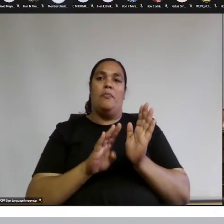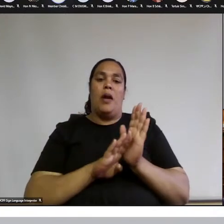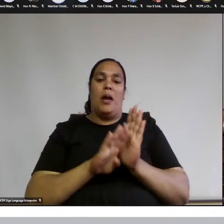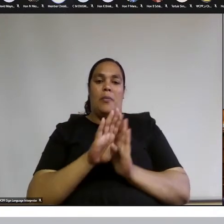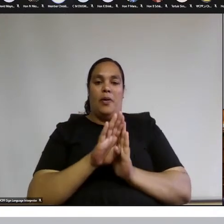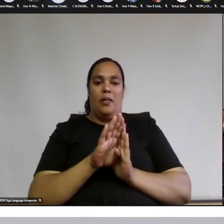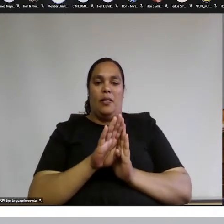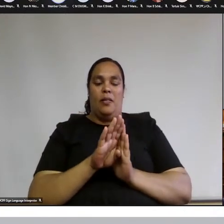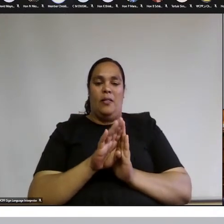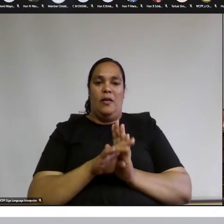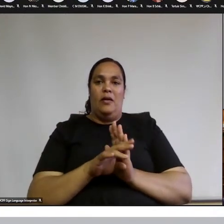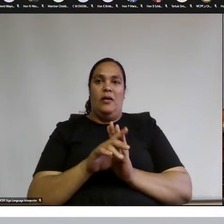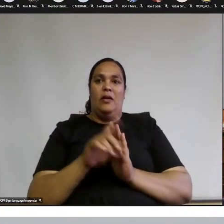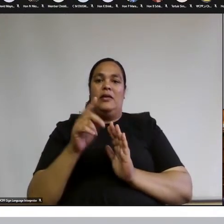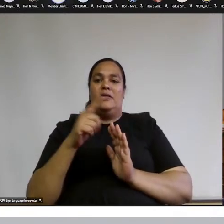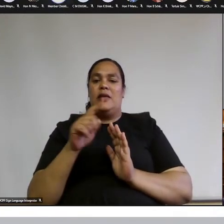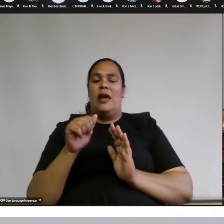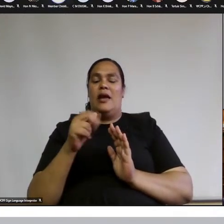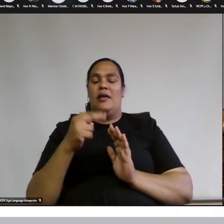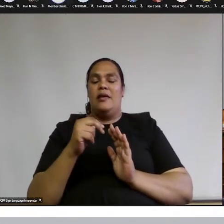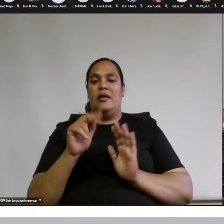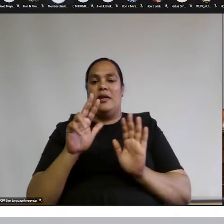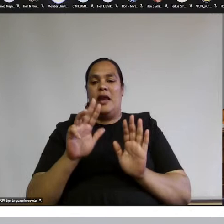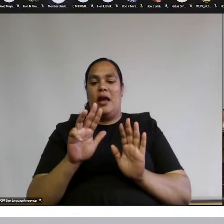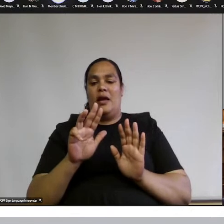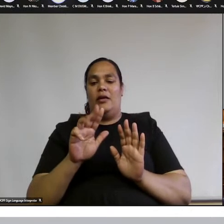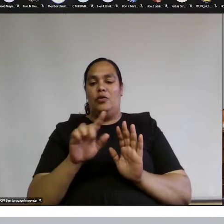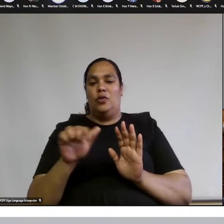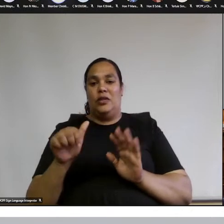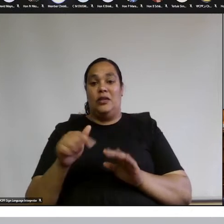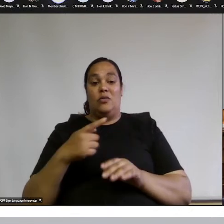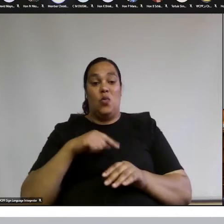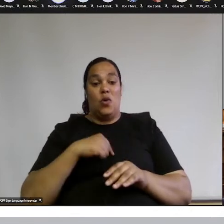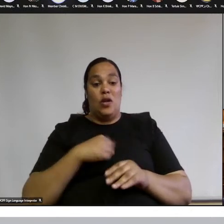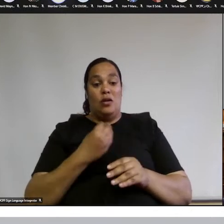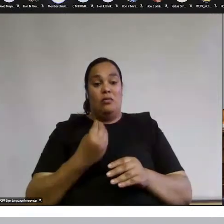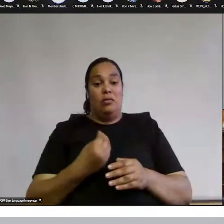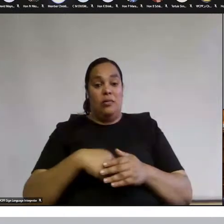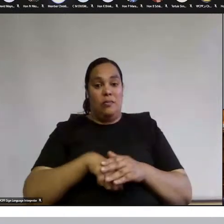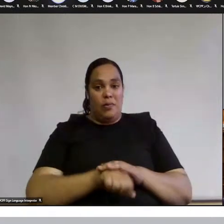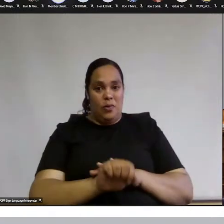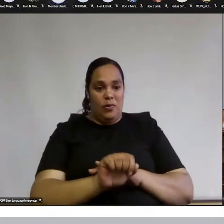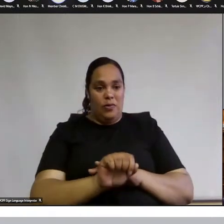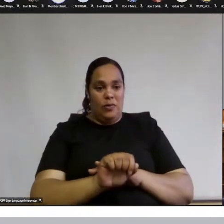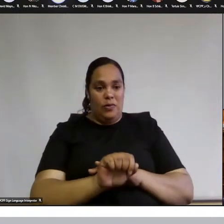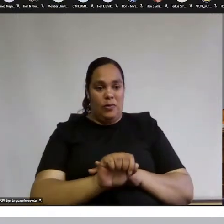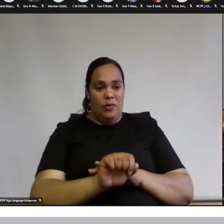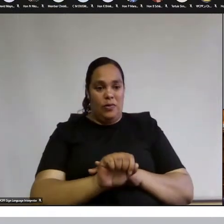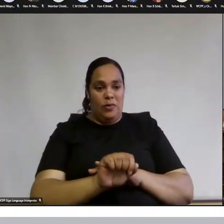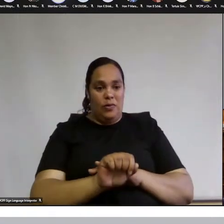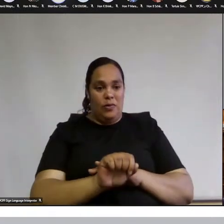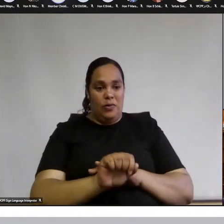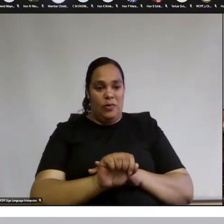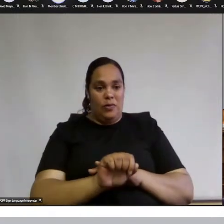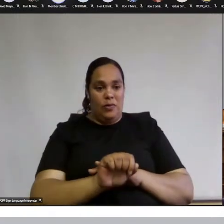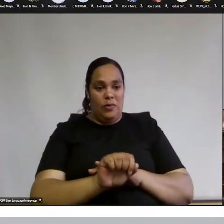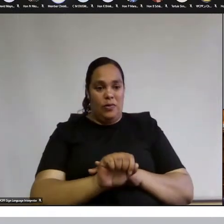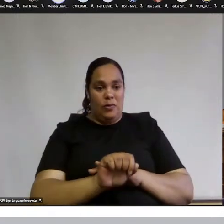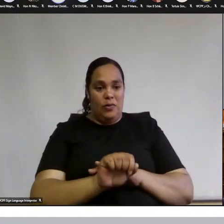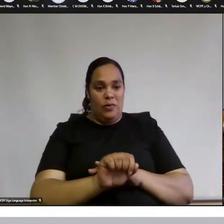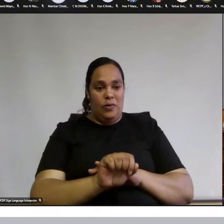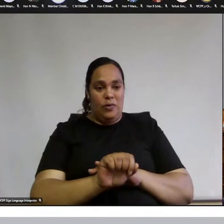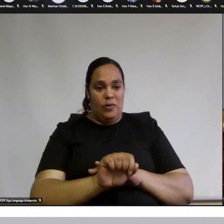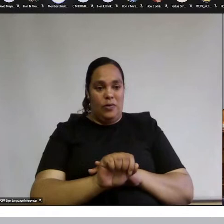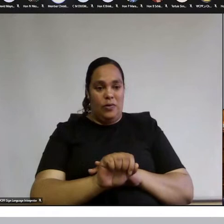Isaiah 9 verse 6. For to us a child is born, to us a son is given, and the government